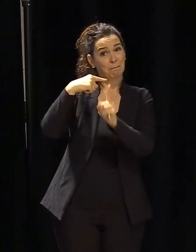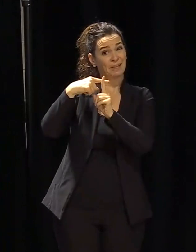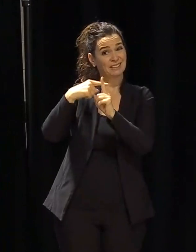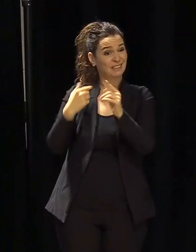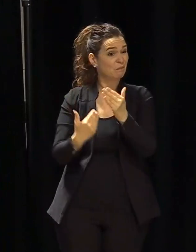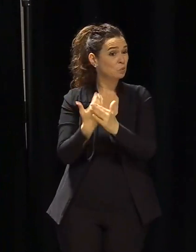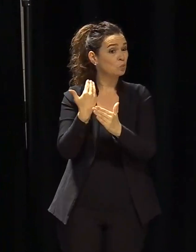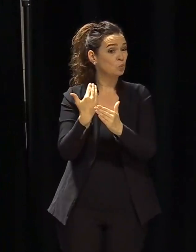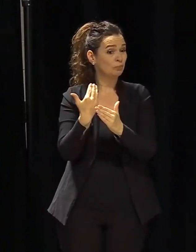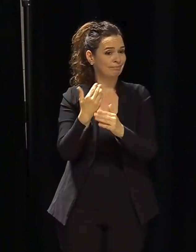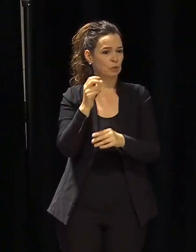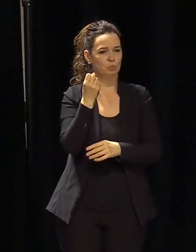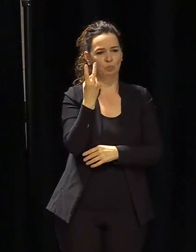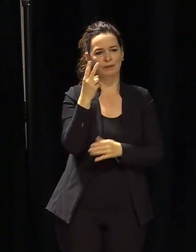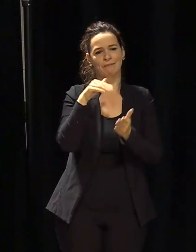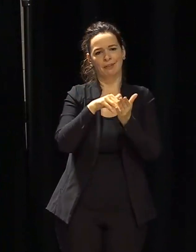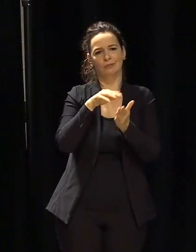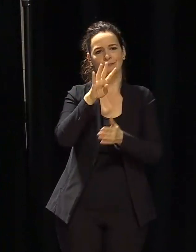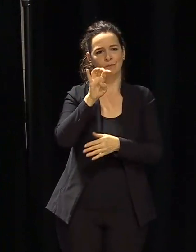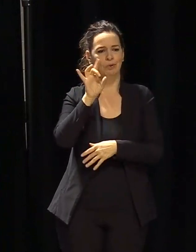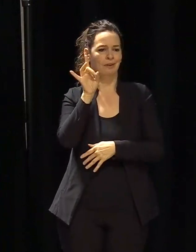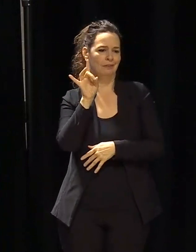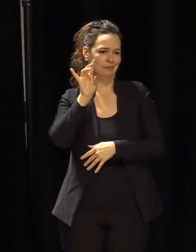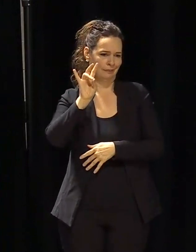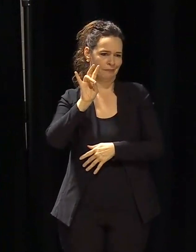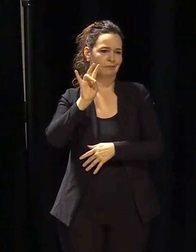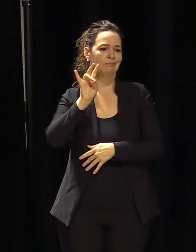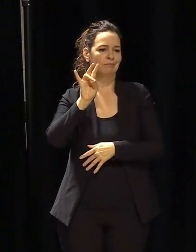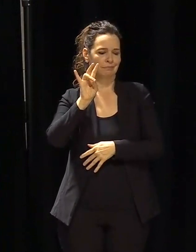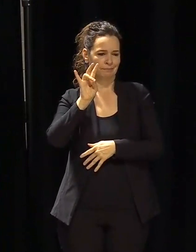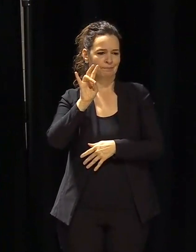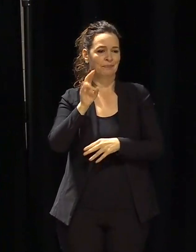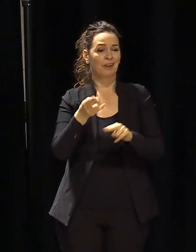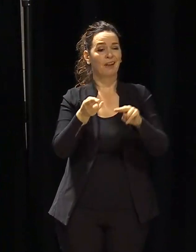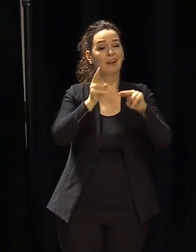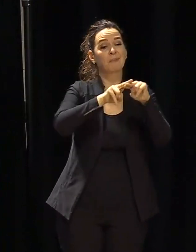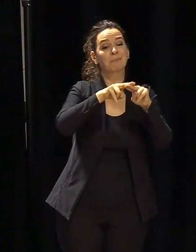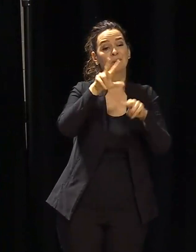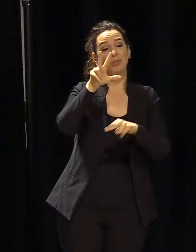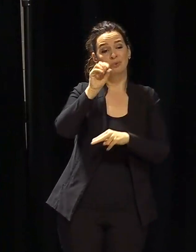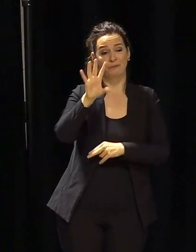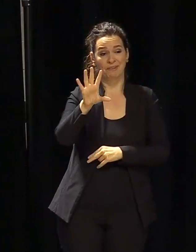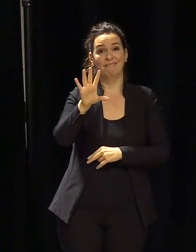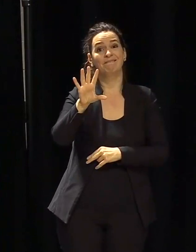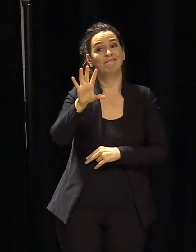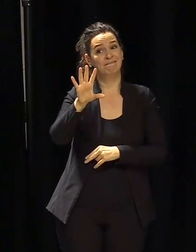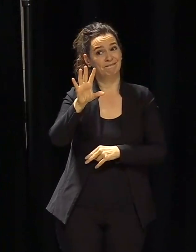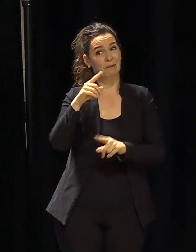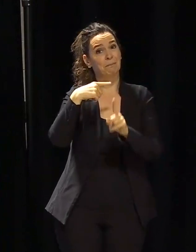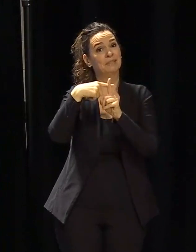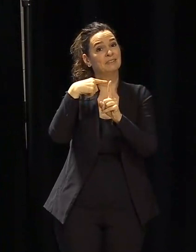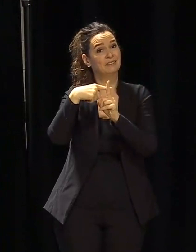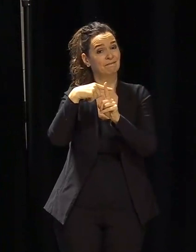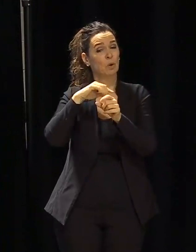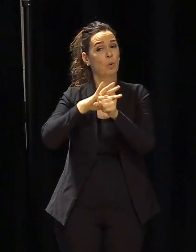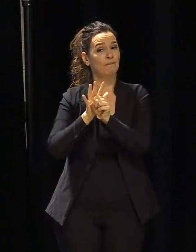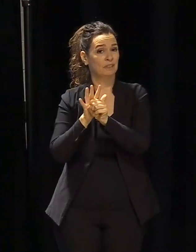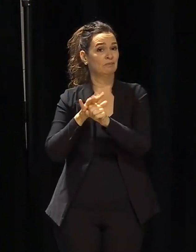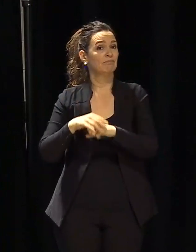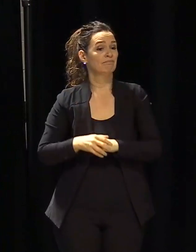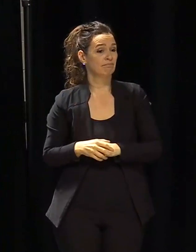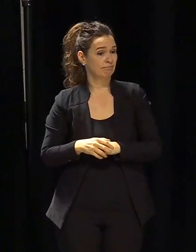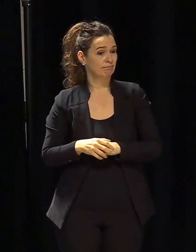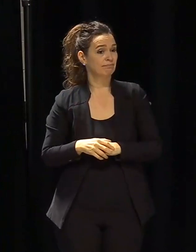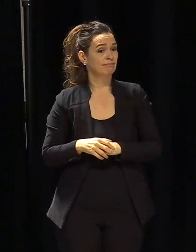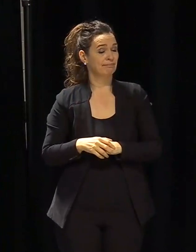of our population. That's 303 new cases since yesterday. Not as